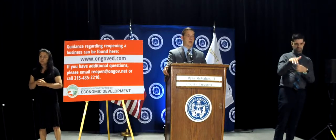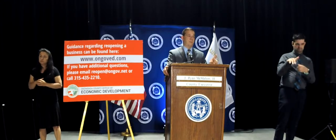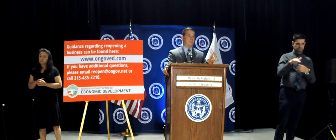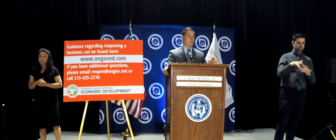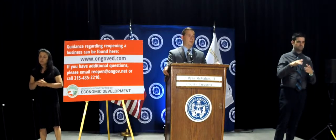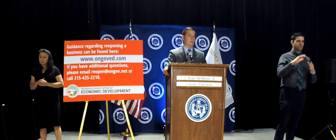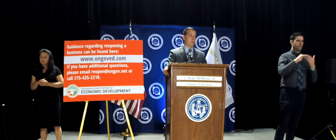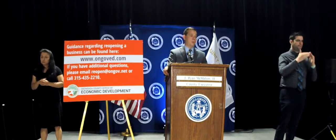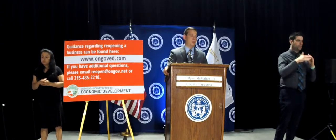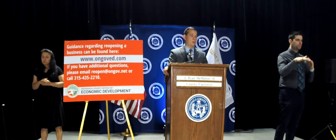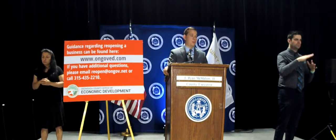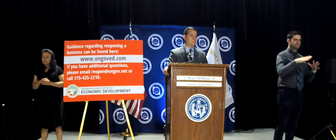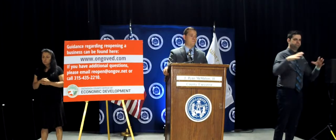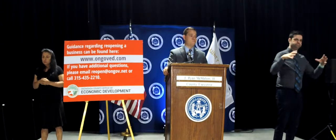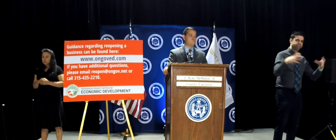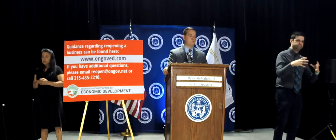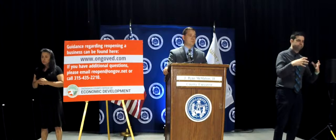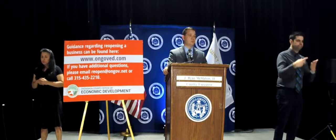Tom.